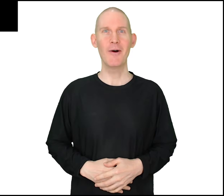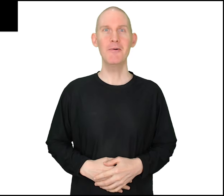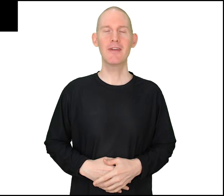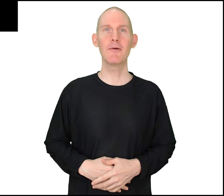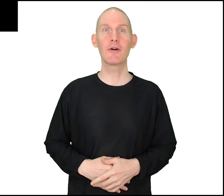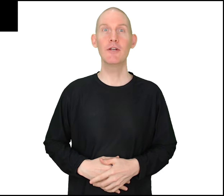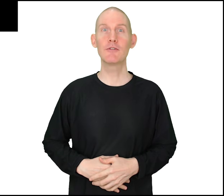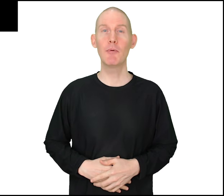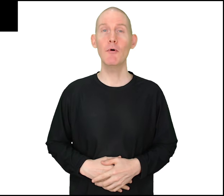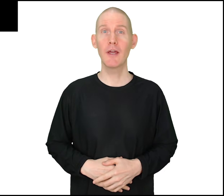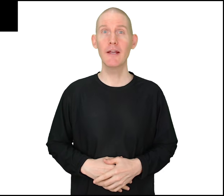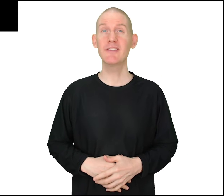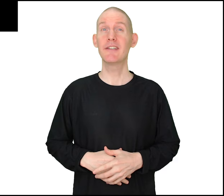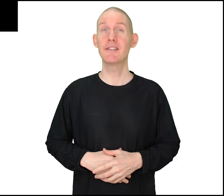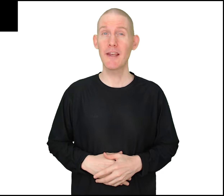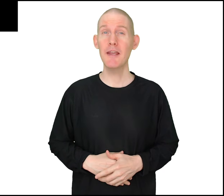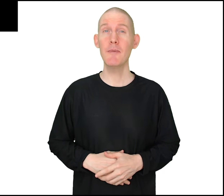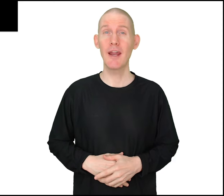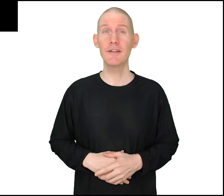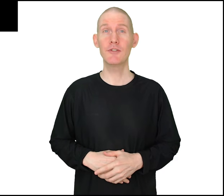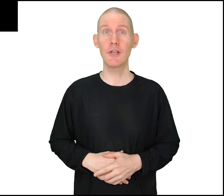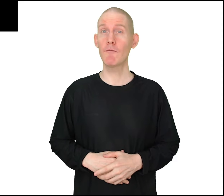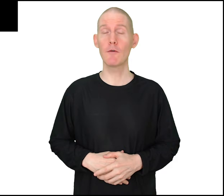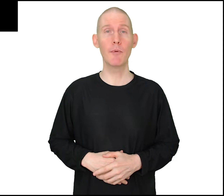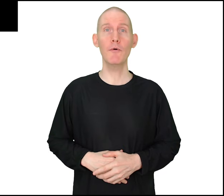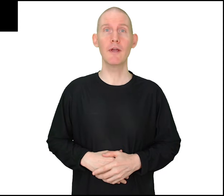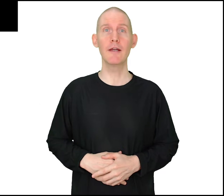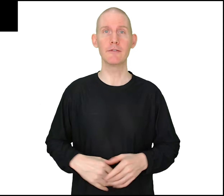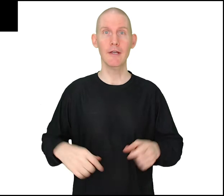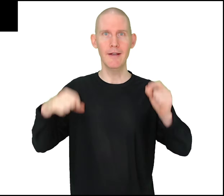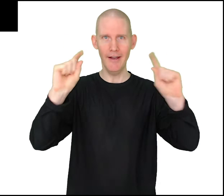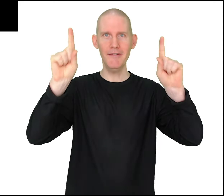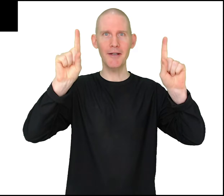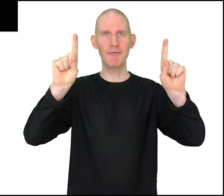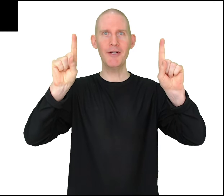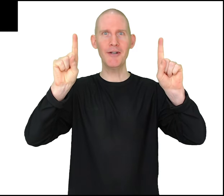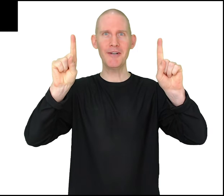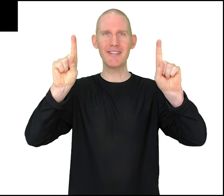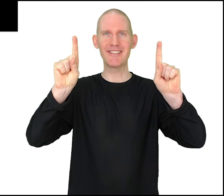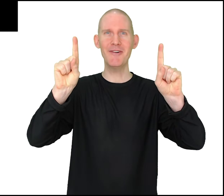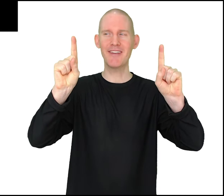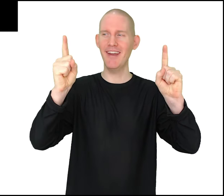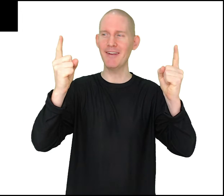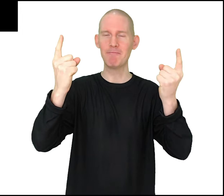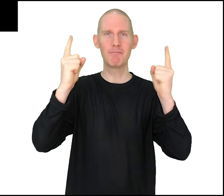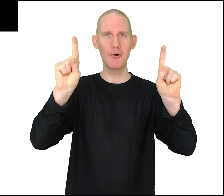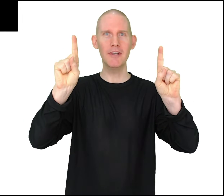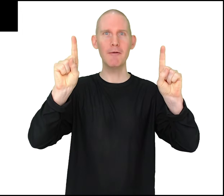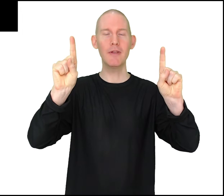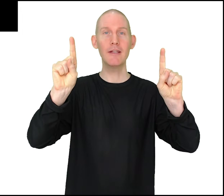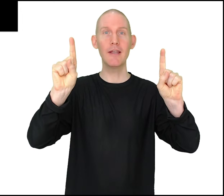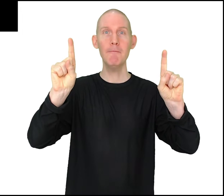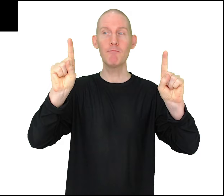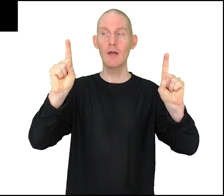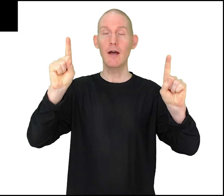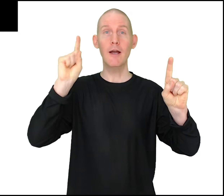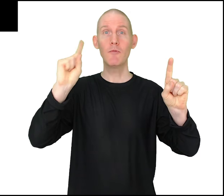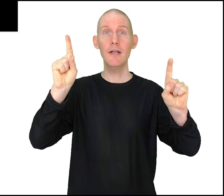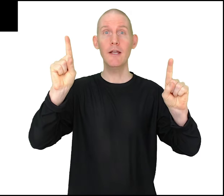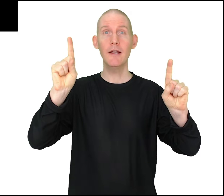Okay, we're going to use both hands, same hand shape for both hands. Index fingers, okay, pointing up like that. I'm right-handed,